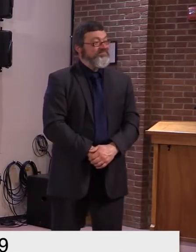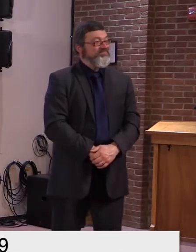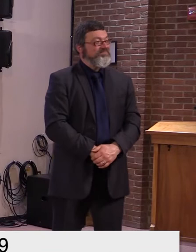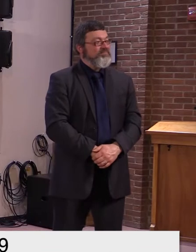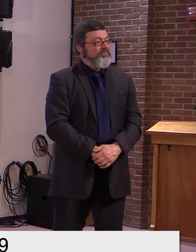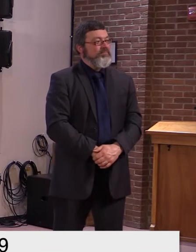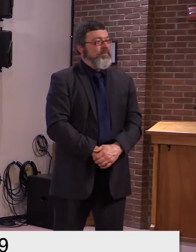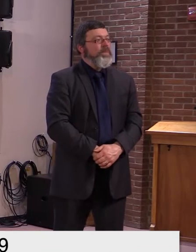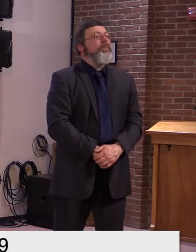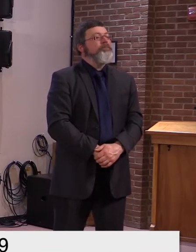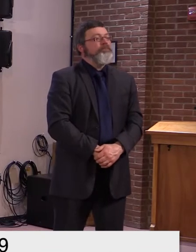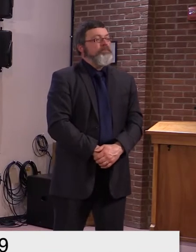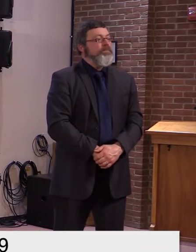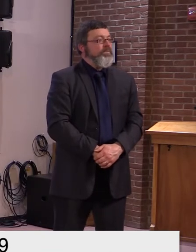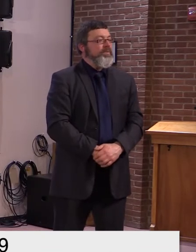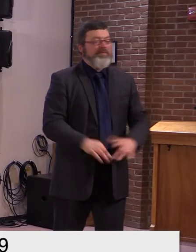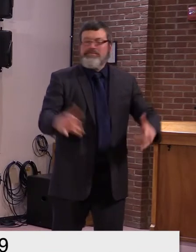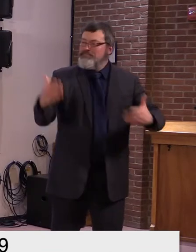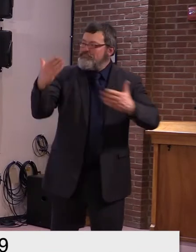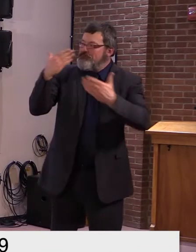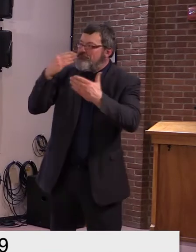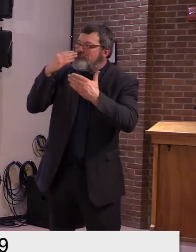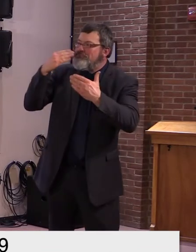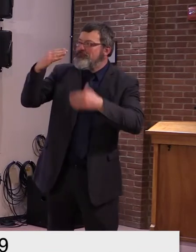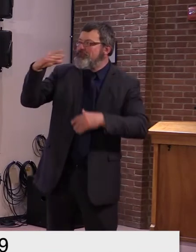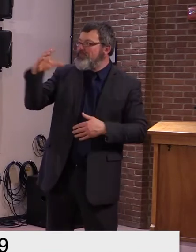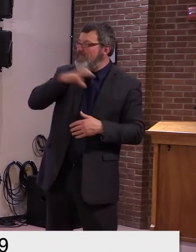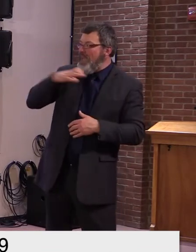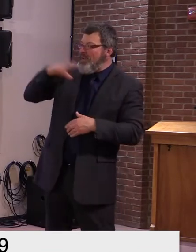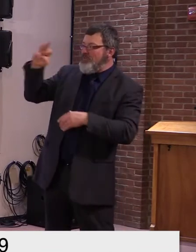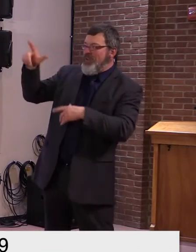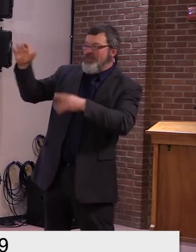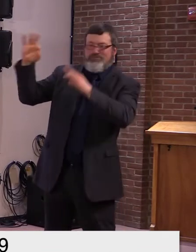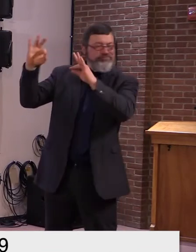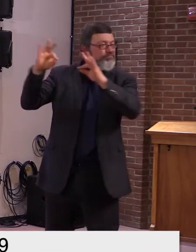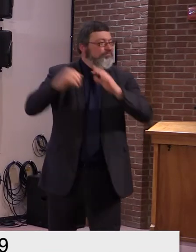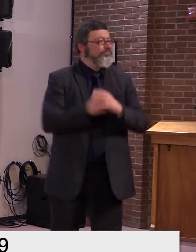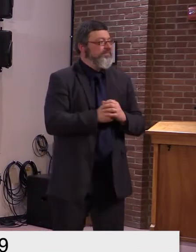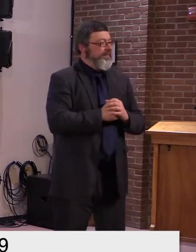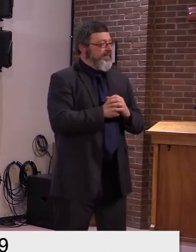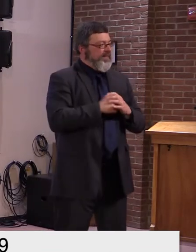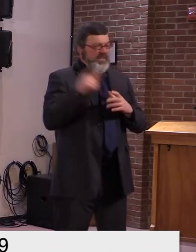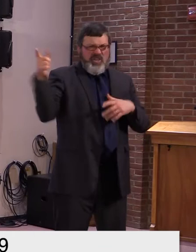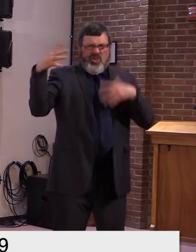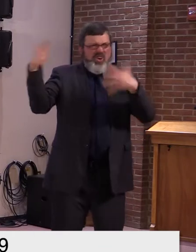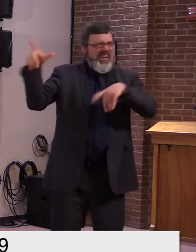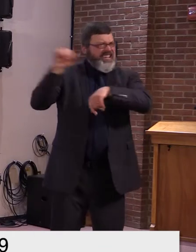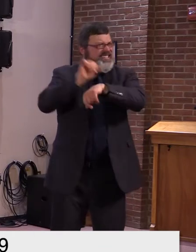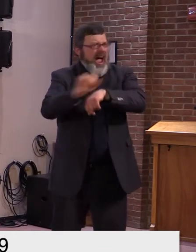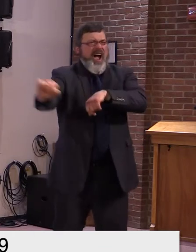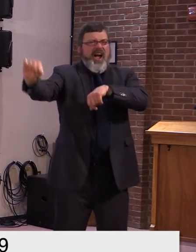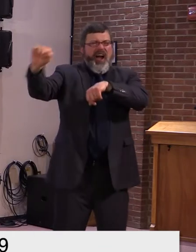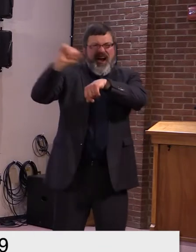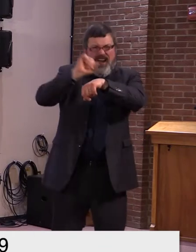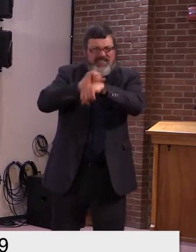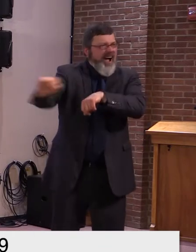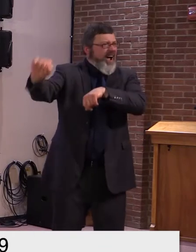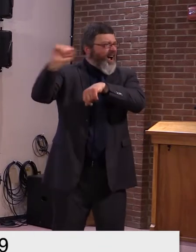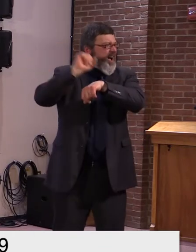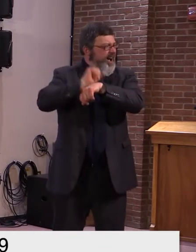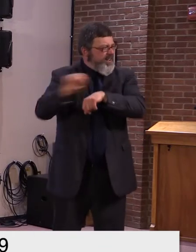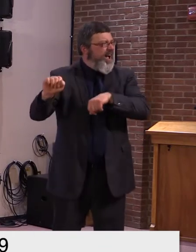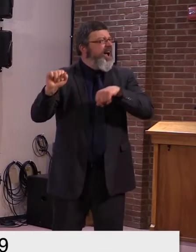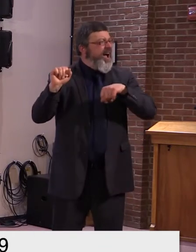Well, thank you very much, Congressman Welsh, and thank you very much for your excellent work in D.C. and the excellent news that you brought here to Vermont